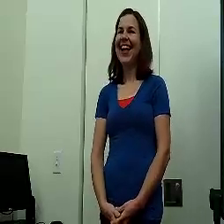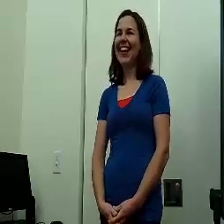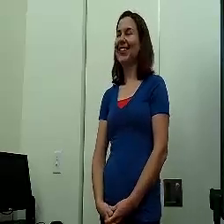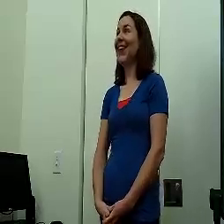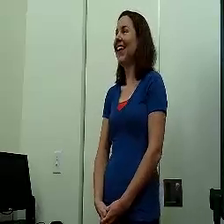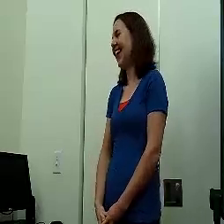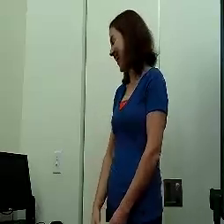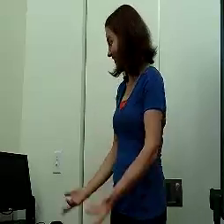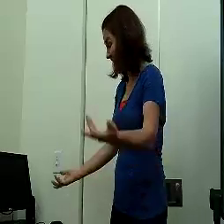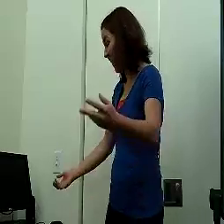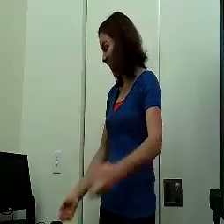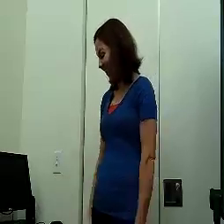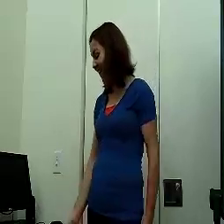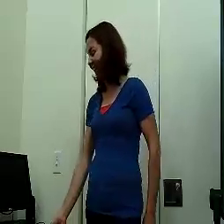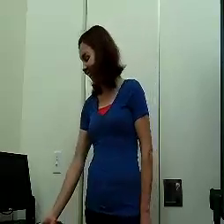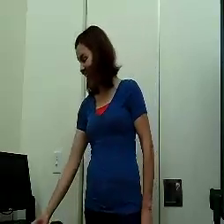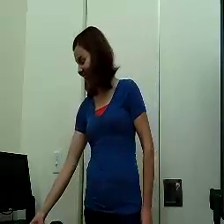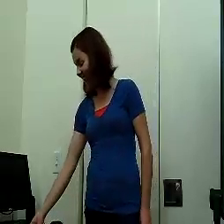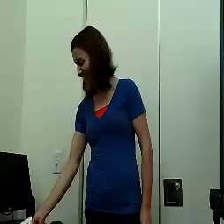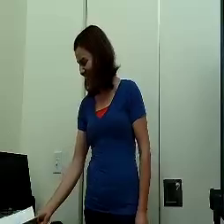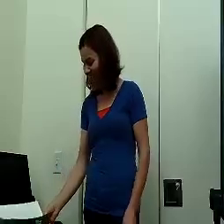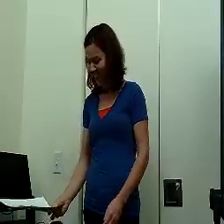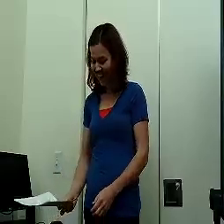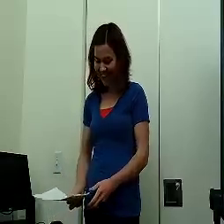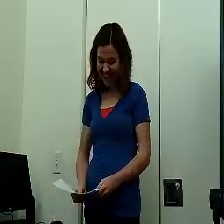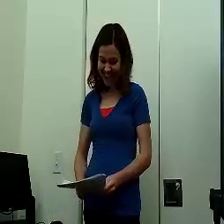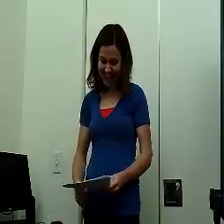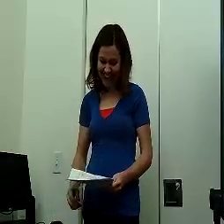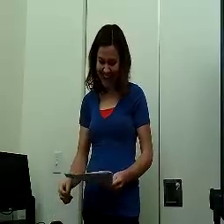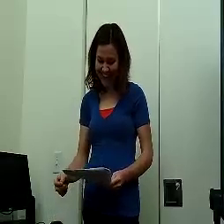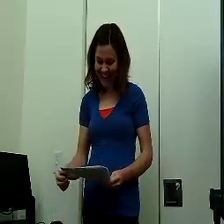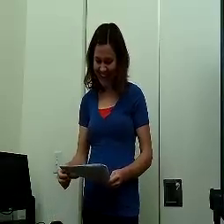I swear, I do know you know it. I'm sure, yeah.